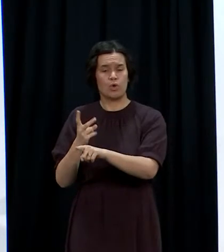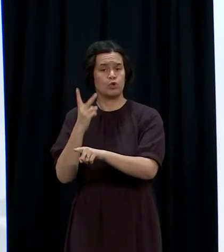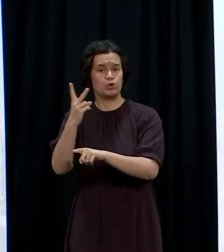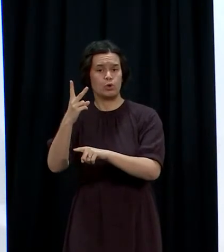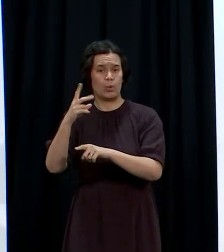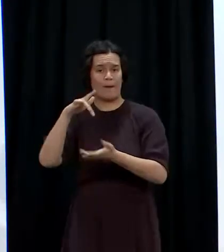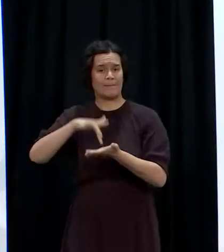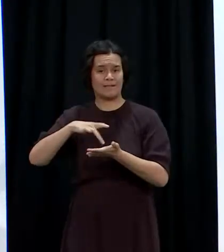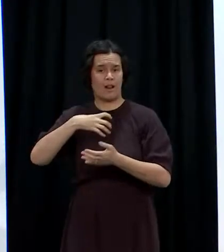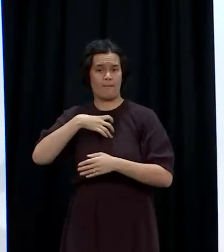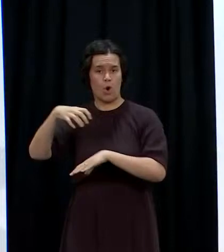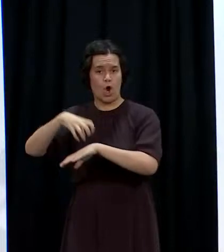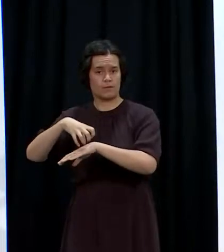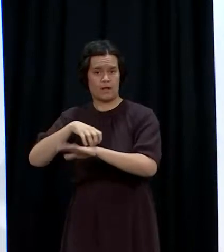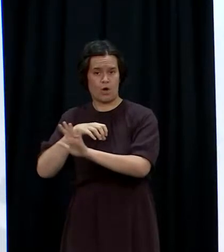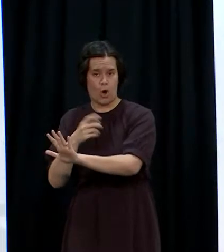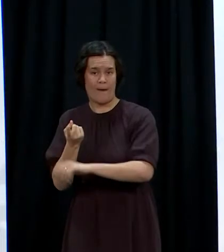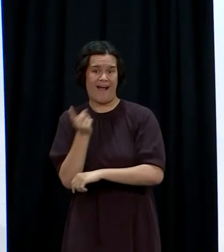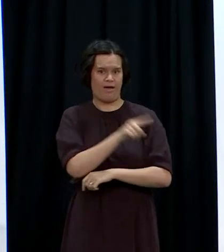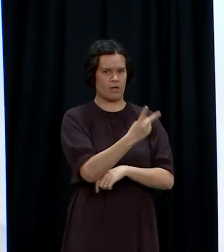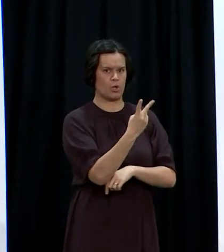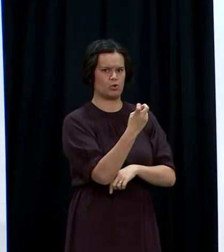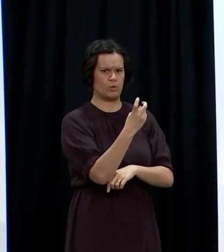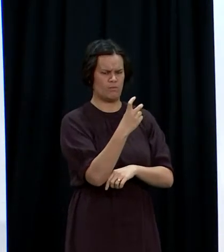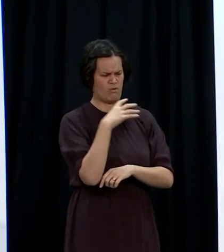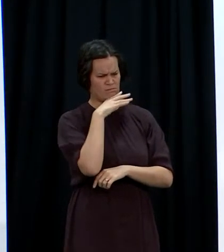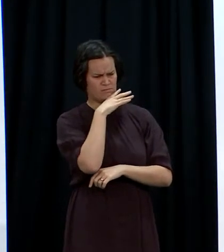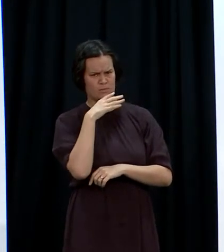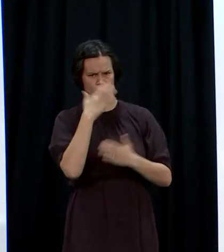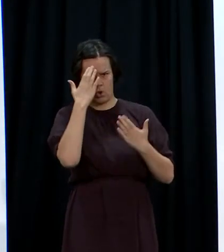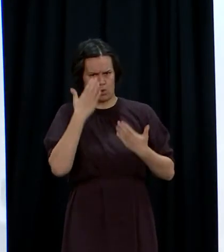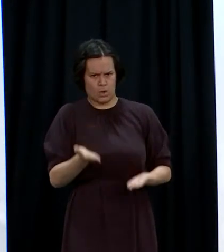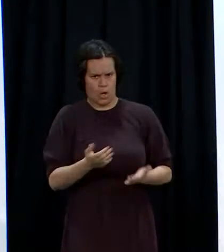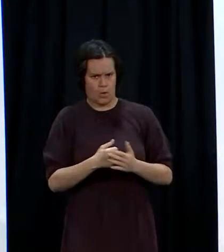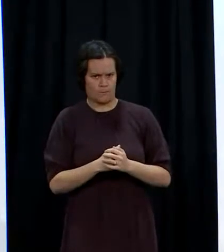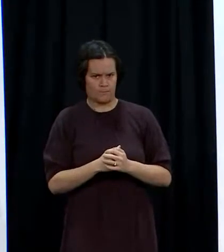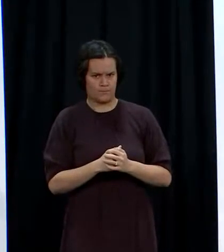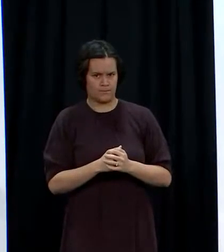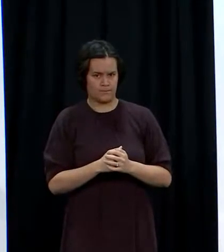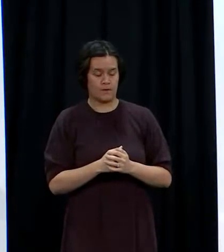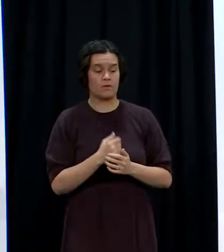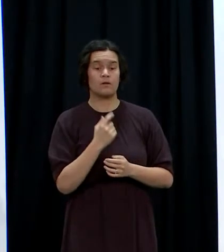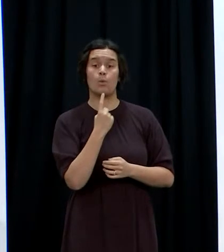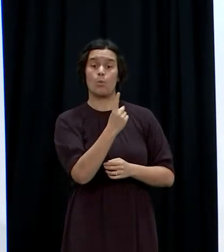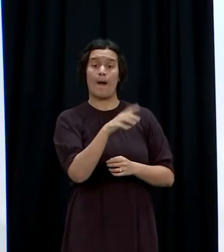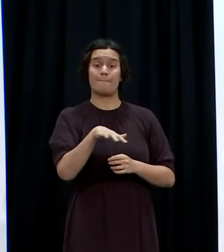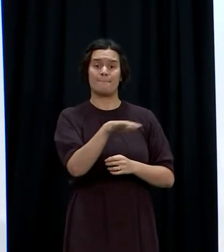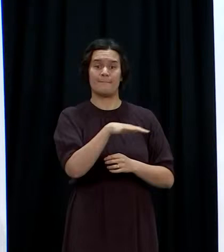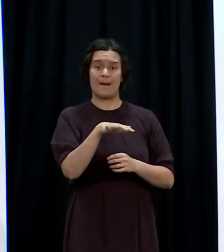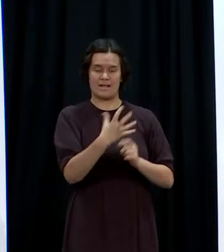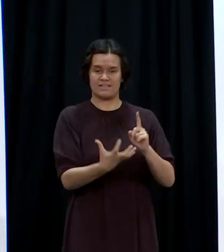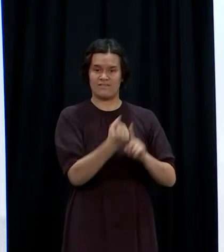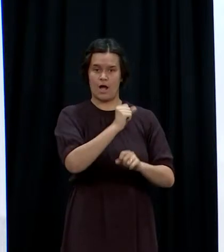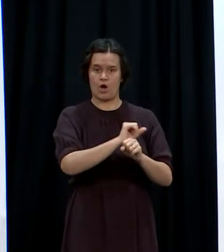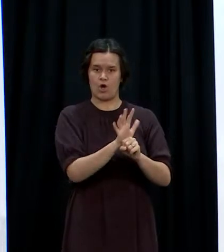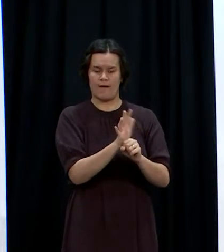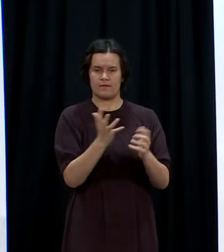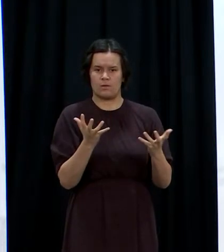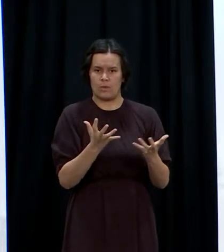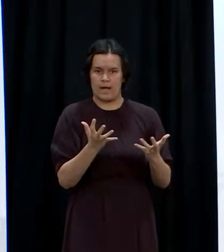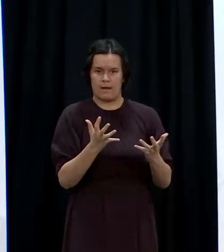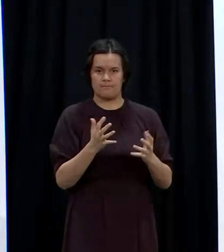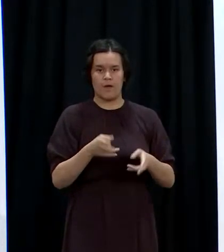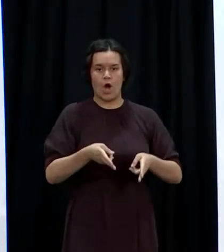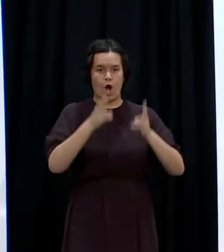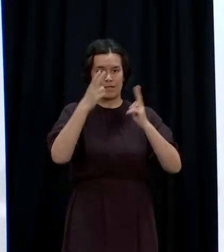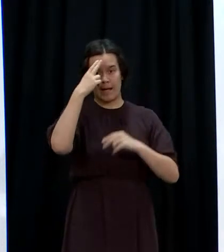mentioned. One of these new locations of interest is the Crown Plaza Vaccination Centre. The genomic sequence that